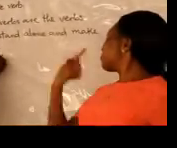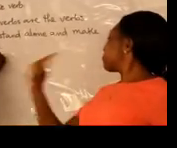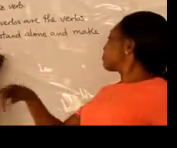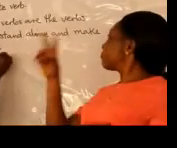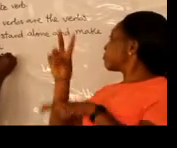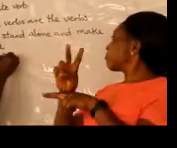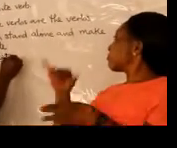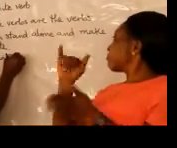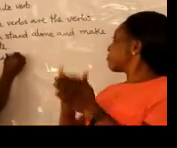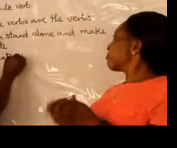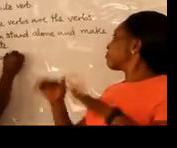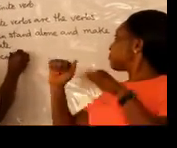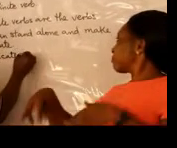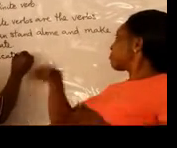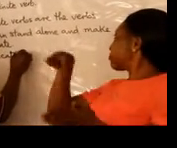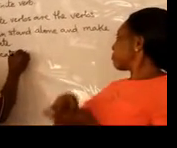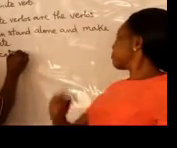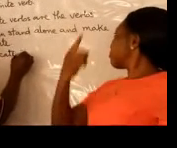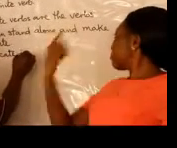is